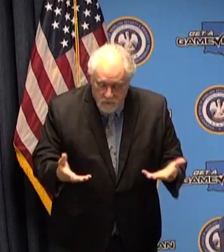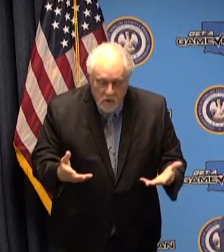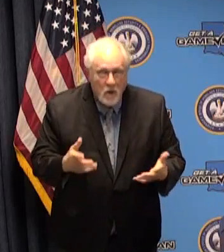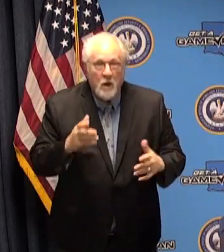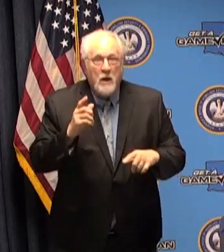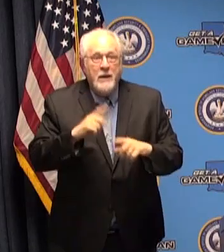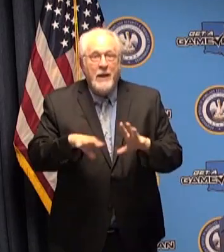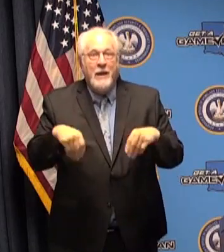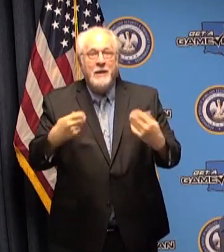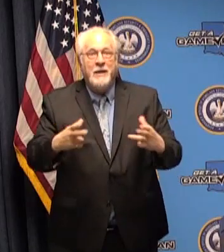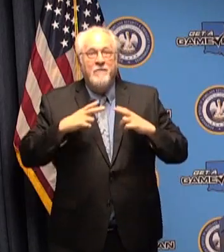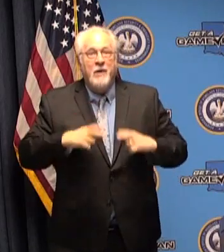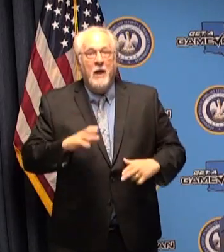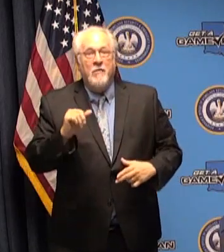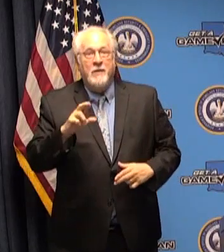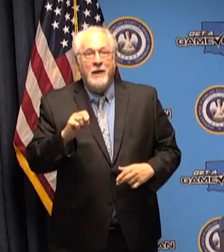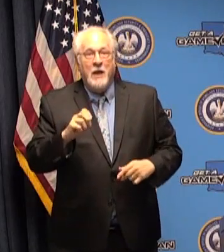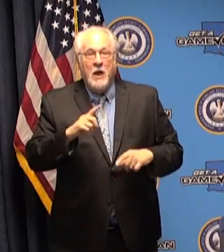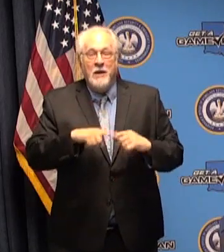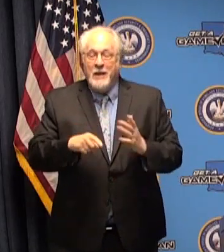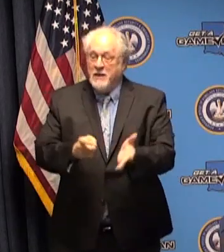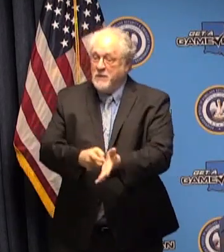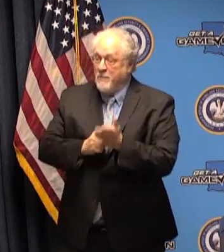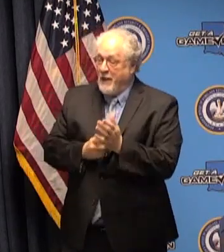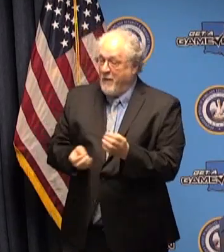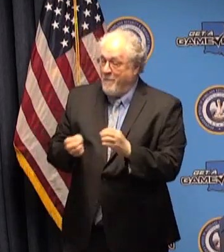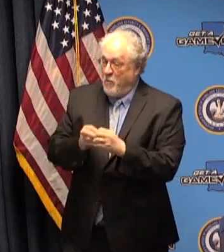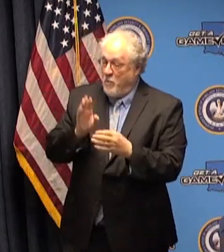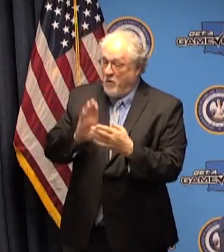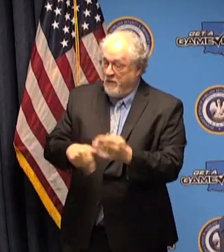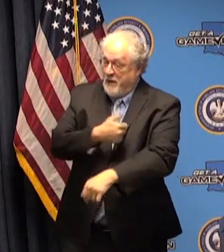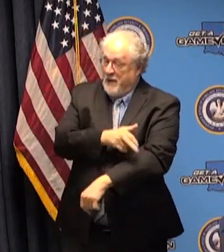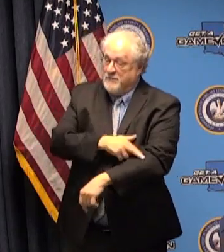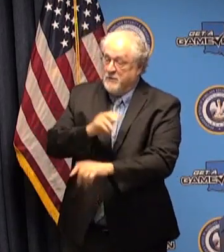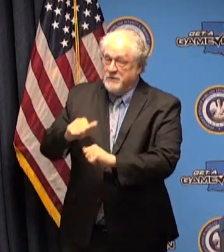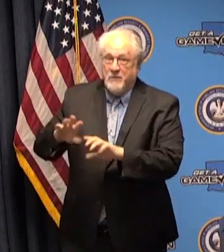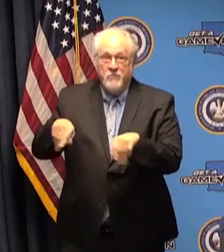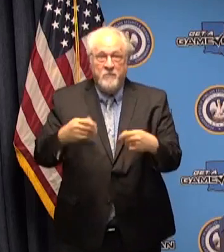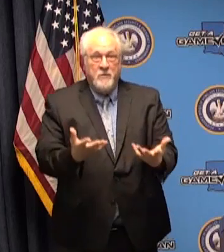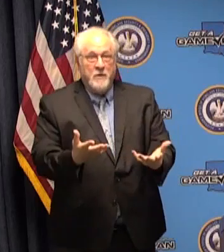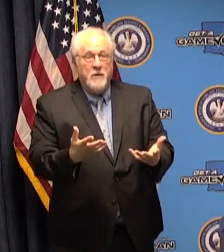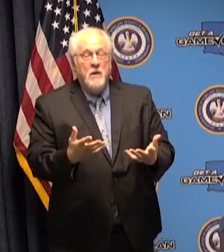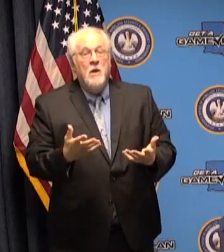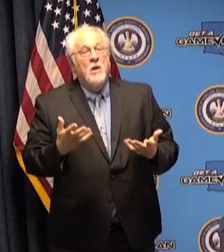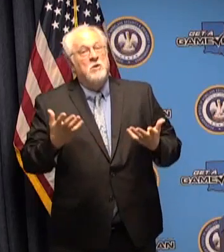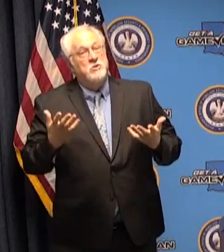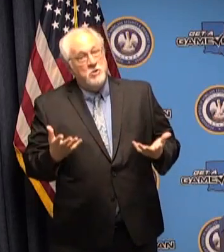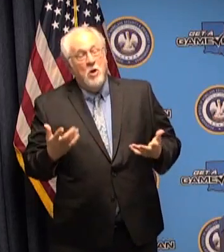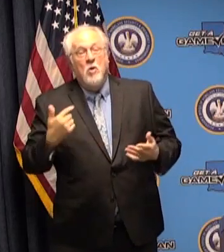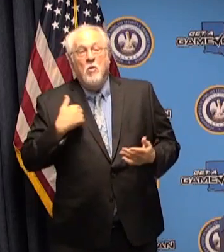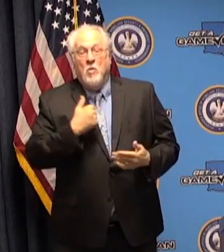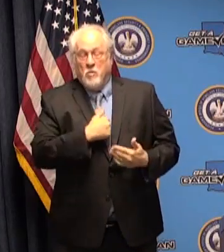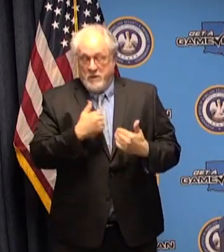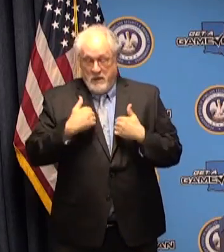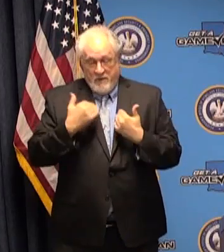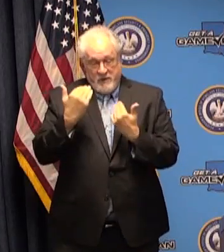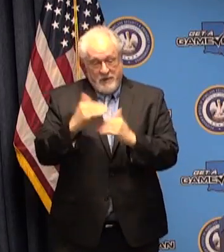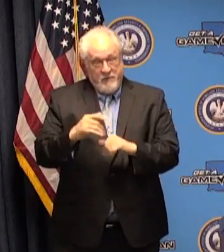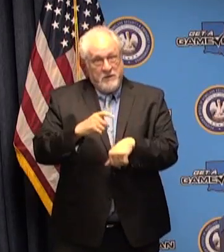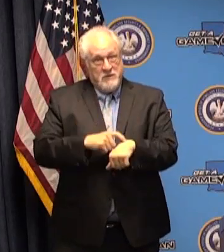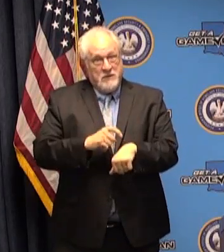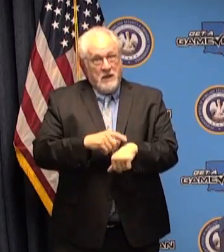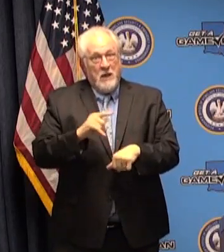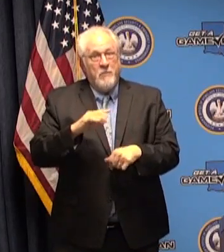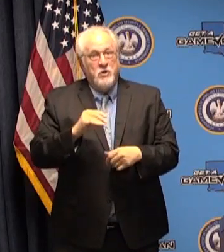health care. And so we cannot place the demand on our hospitals all at the same time. At the same time, we have a limited amount of